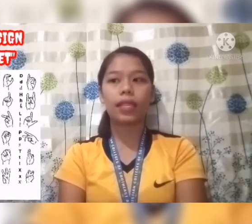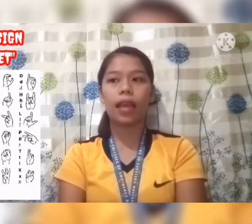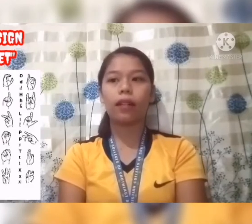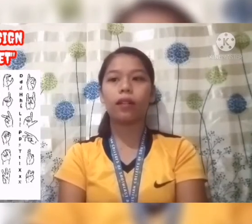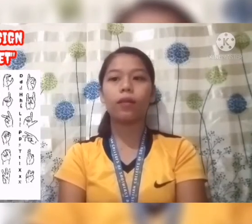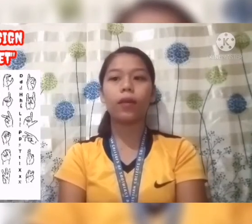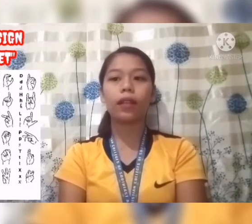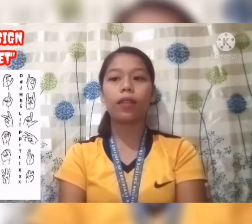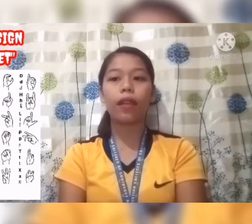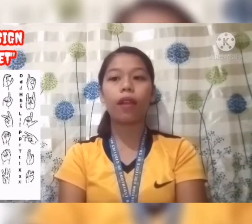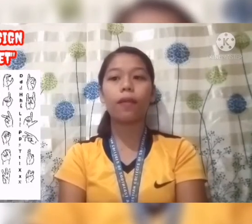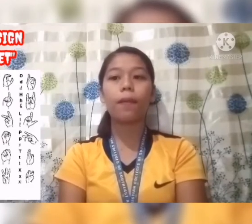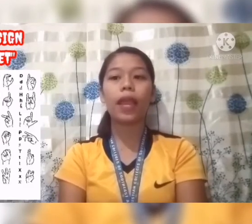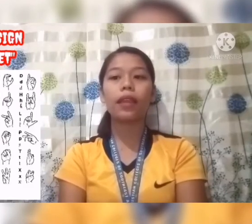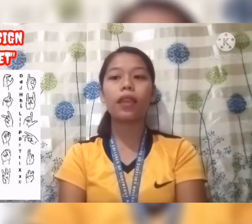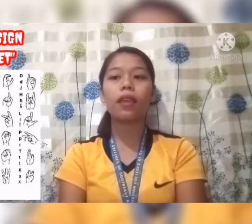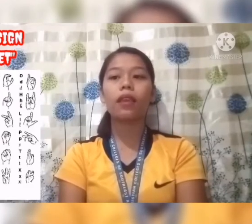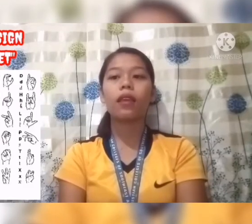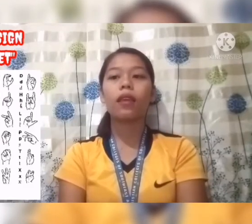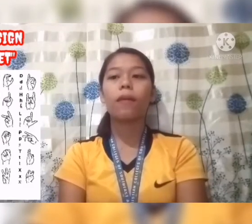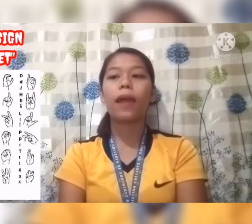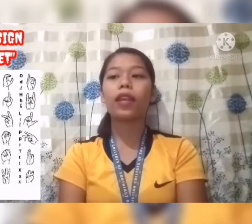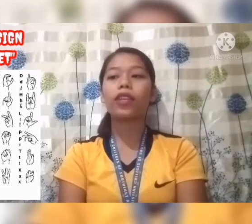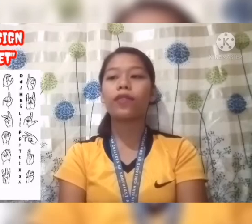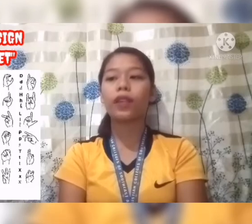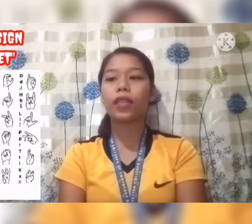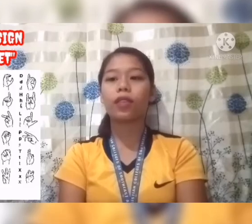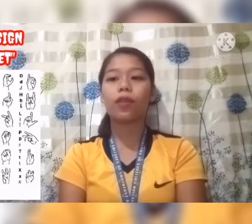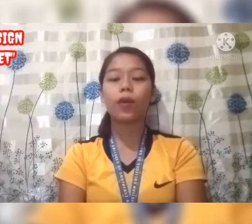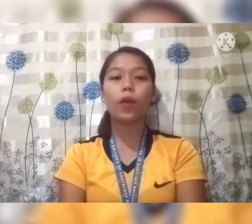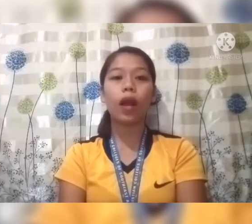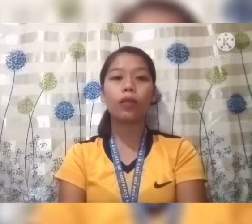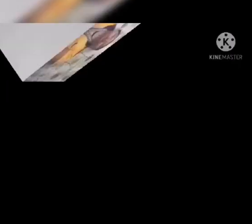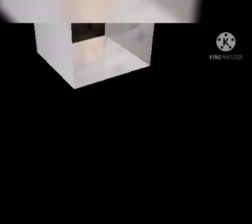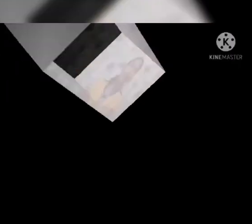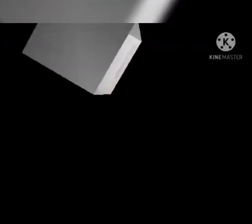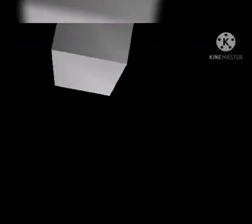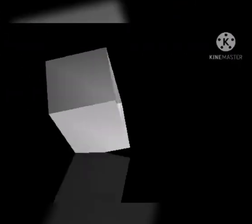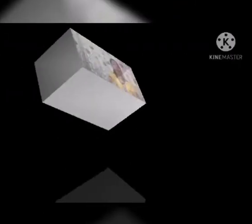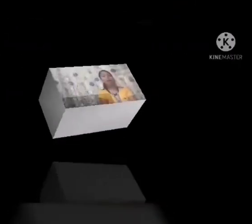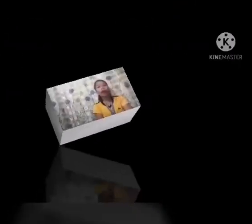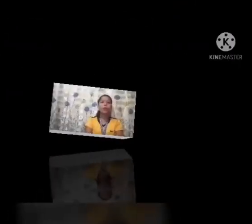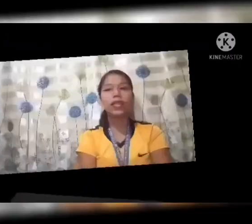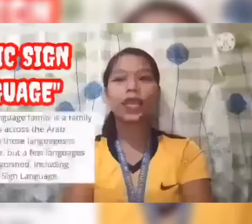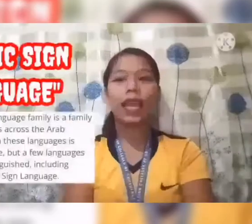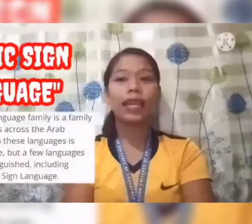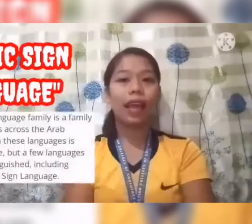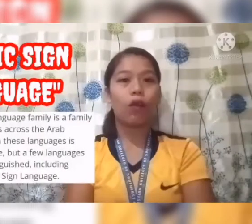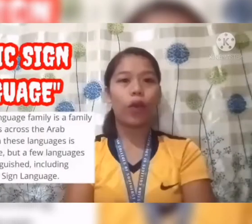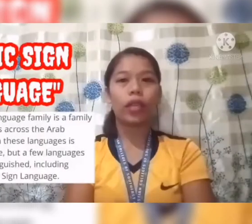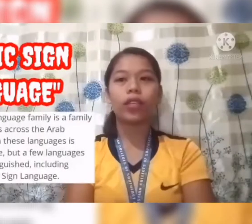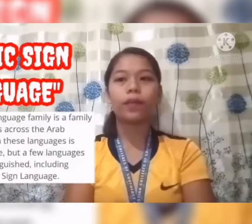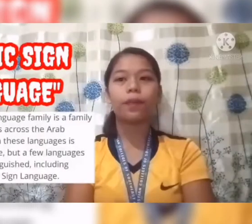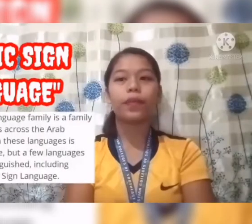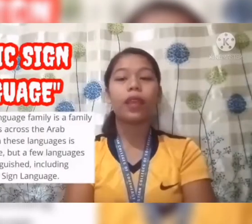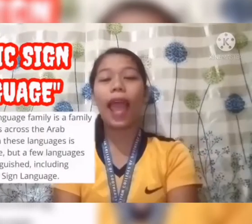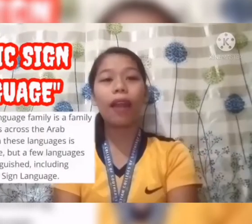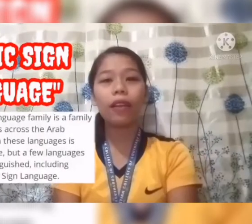ASL, but there are many minor differences throughout LSF. The Arabic Sign Language. Arab